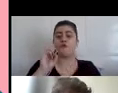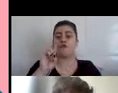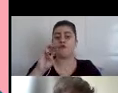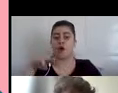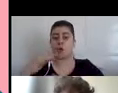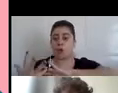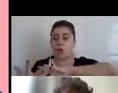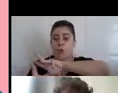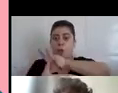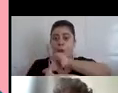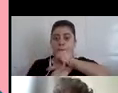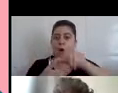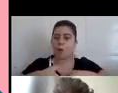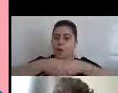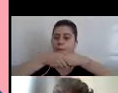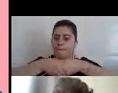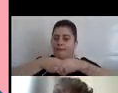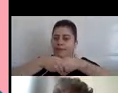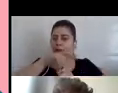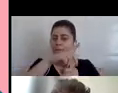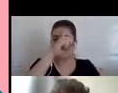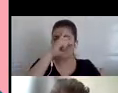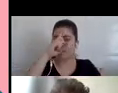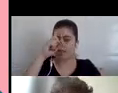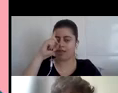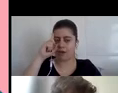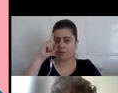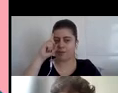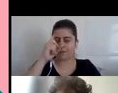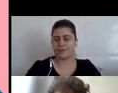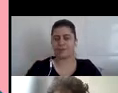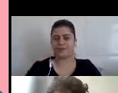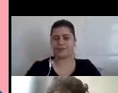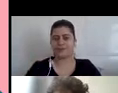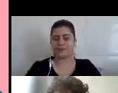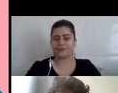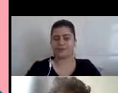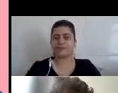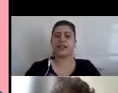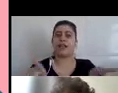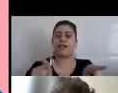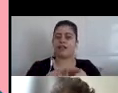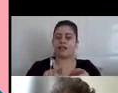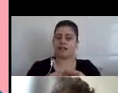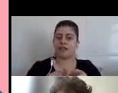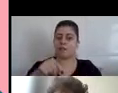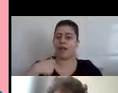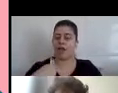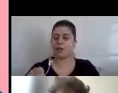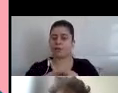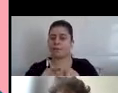recover for that great effort. And lastly, I would like also to mention